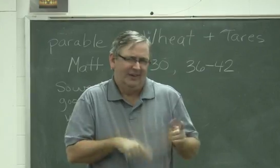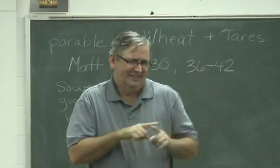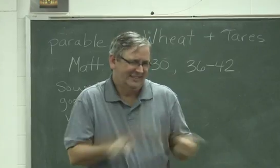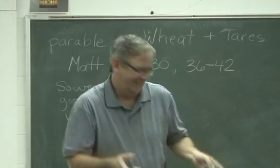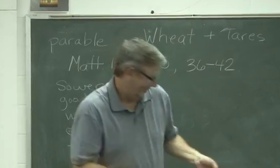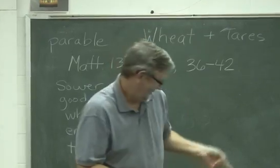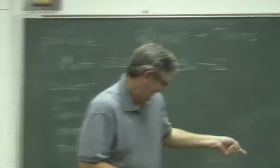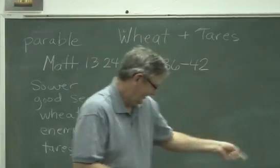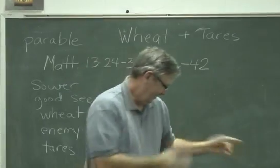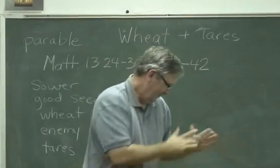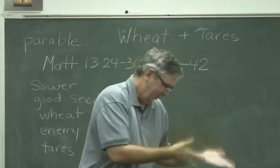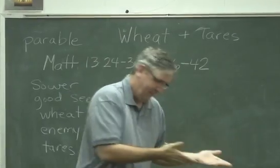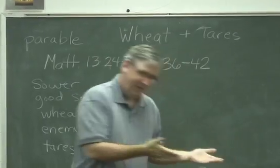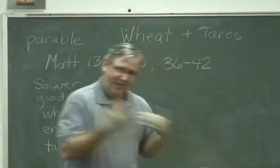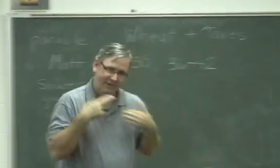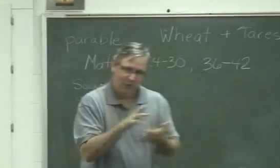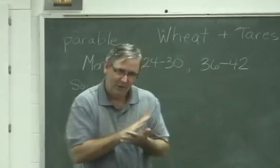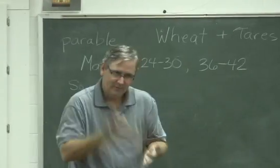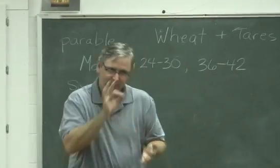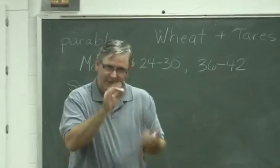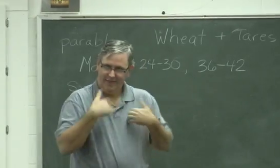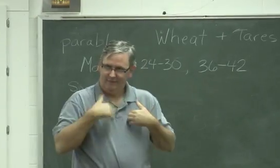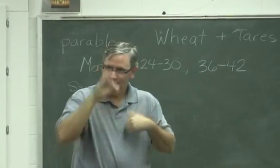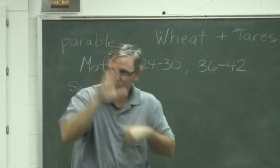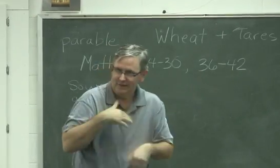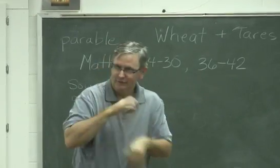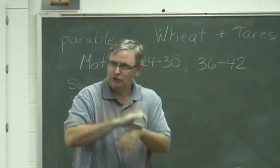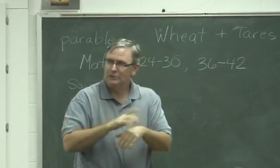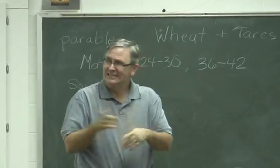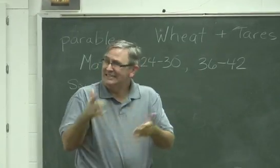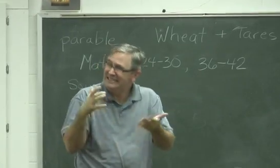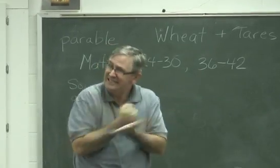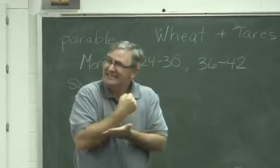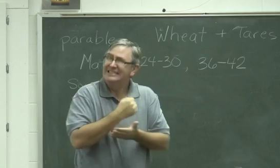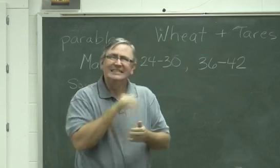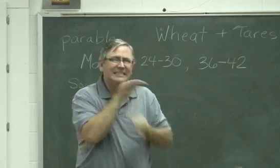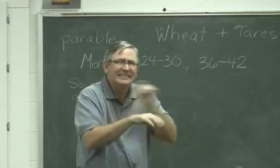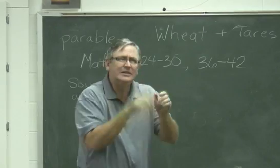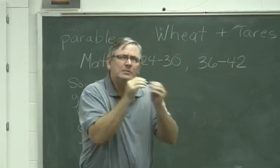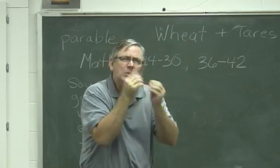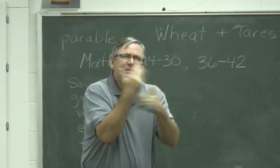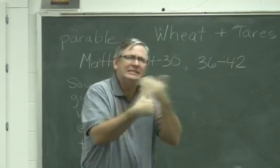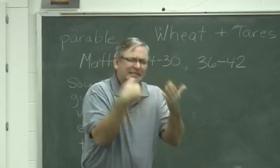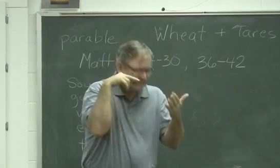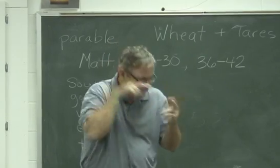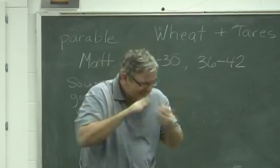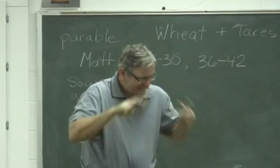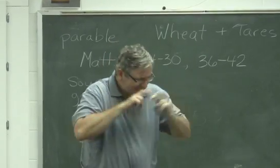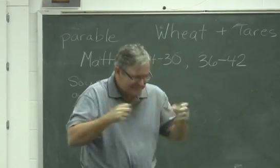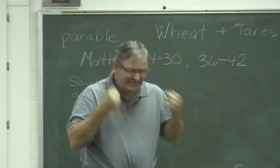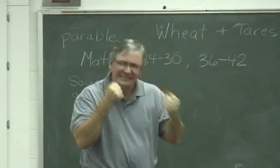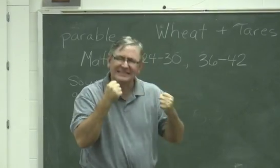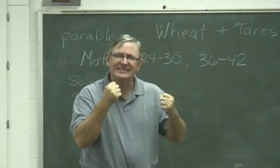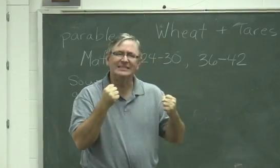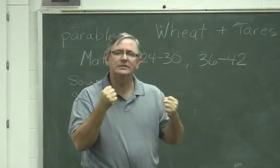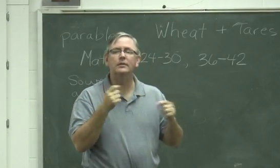be, what's the difference? We have the Bible, we have the Holy Spirit, we have a preacher, and we want to